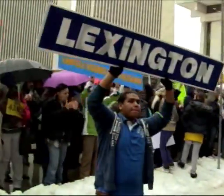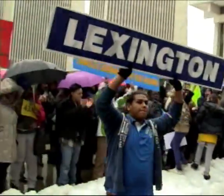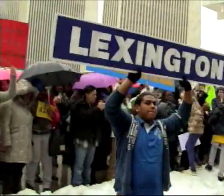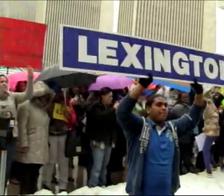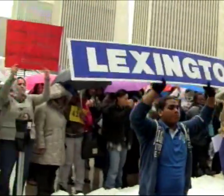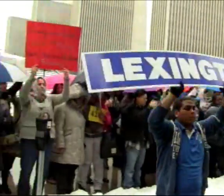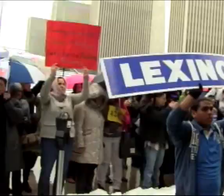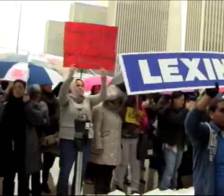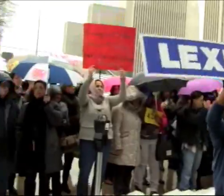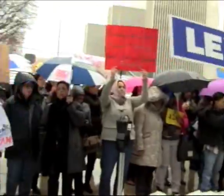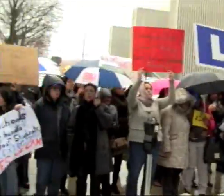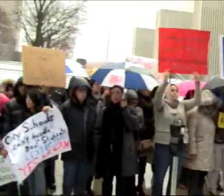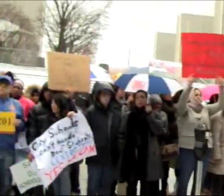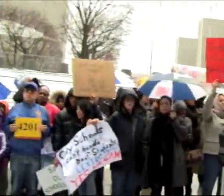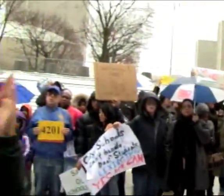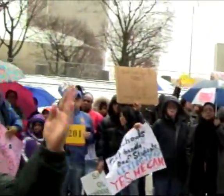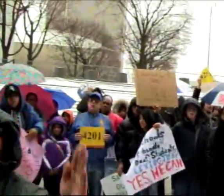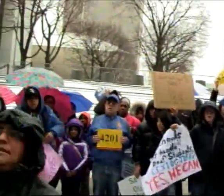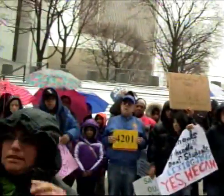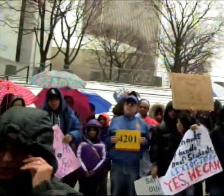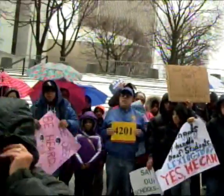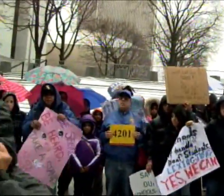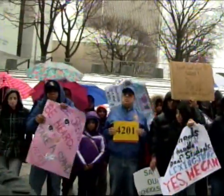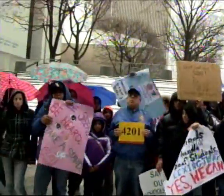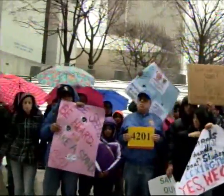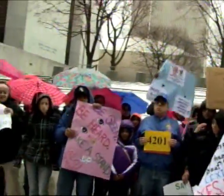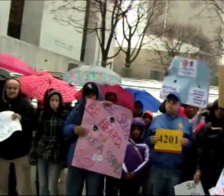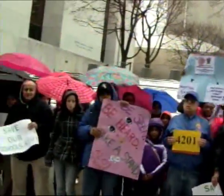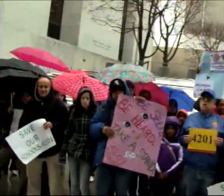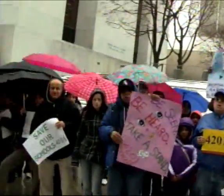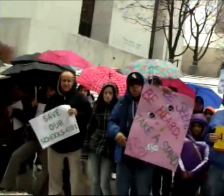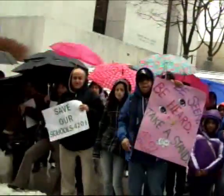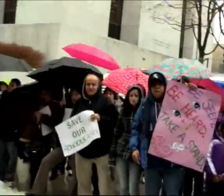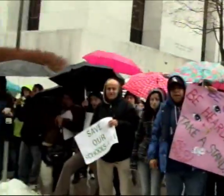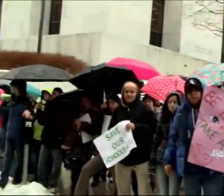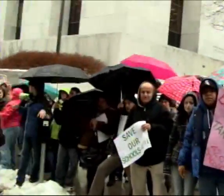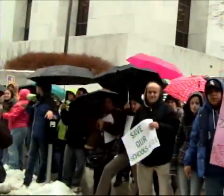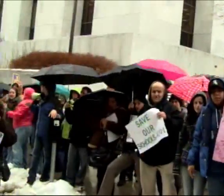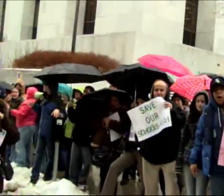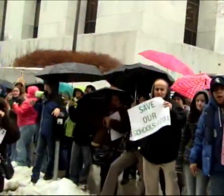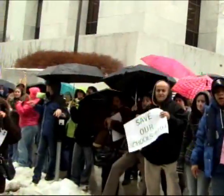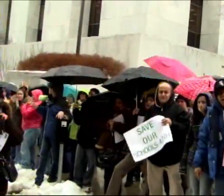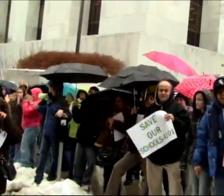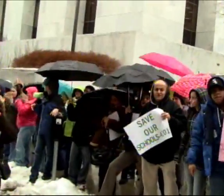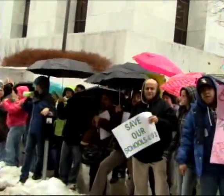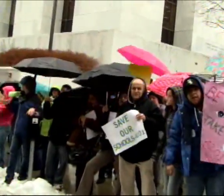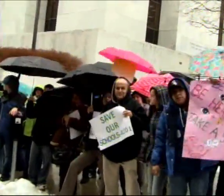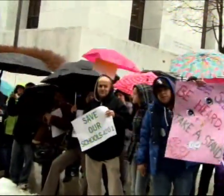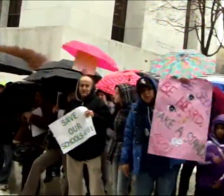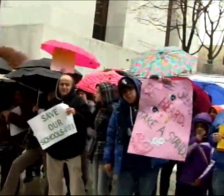4201 schools from across the state to protest the proposed budget cuts they say that will devastate their schools.